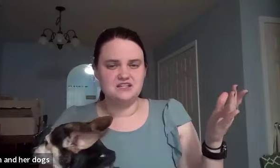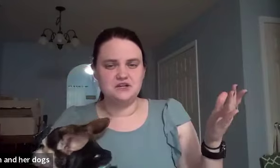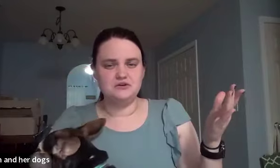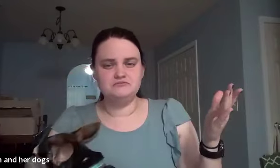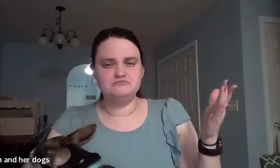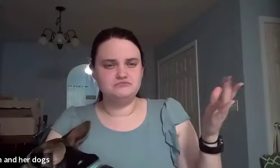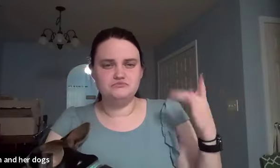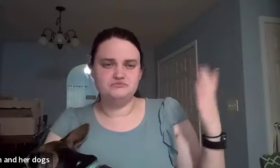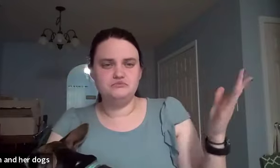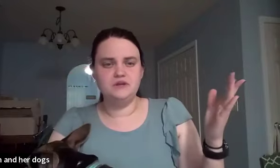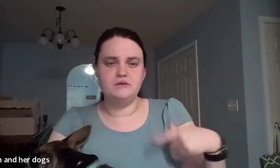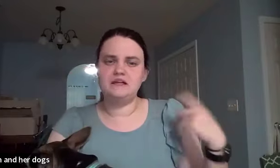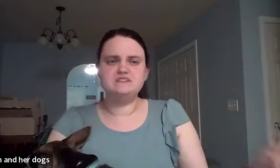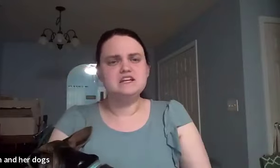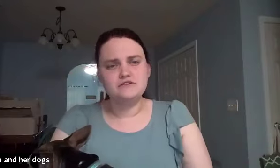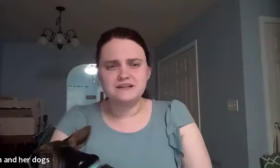like, like you say to your